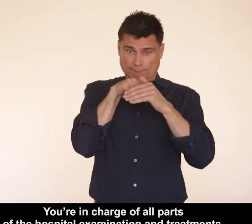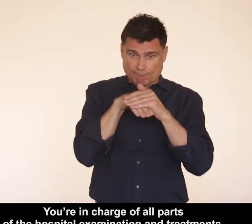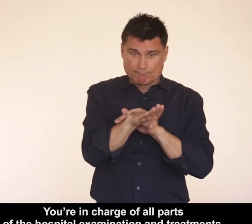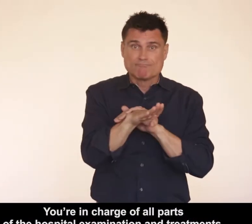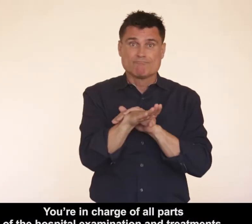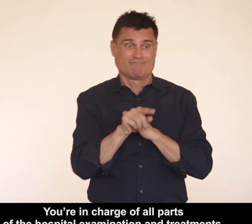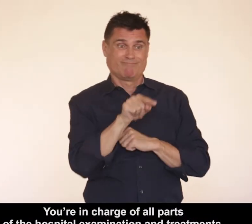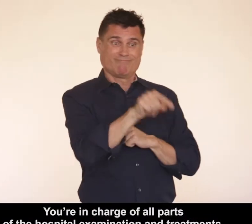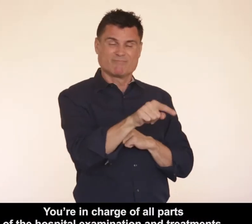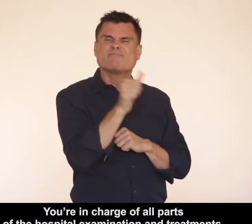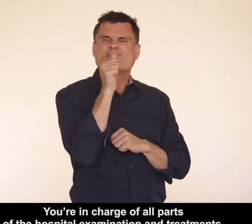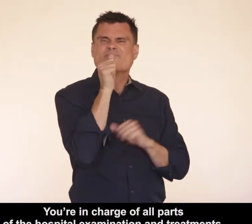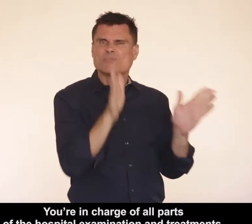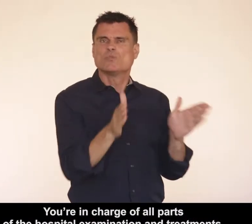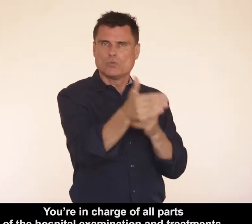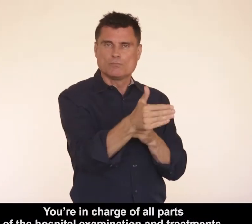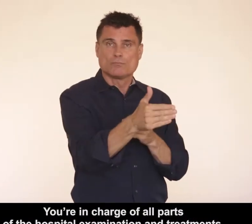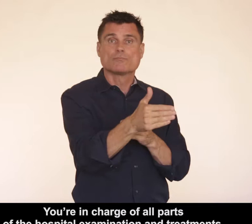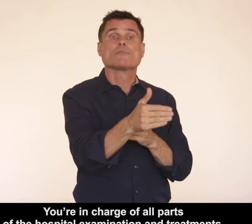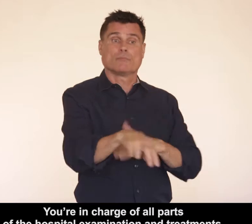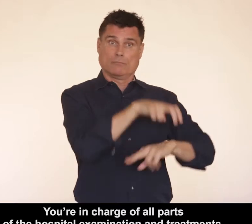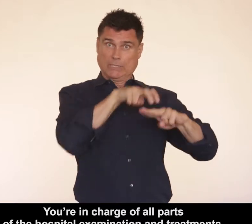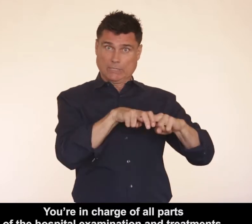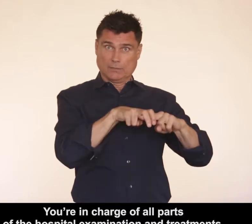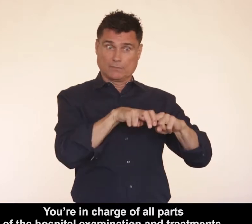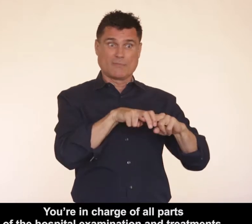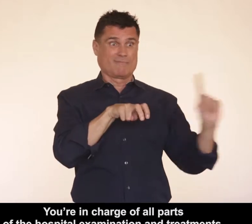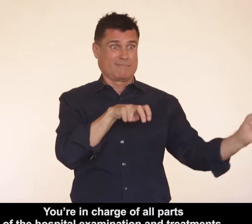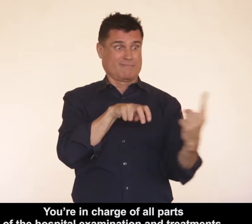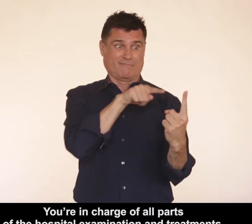You're in charge of all parts of the hospital examination and treatments.